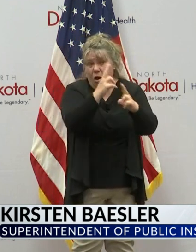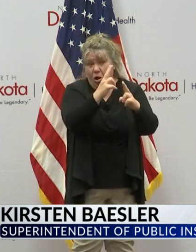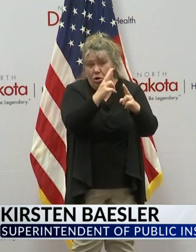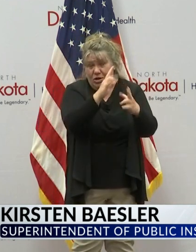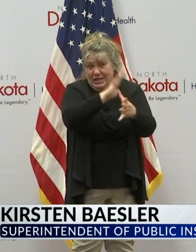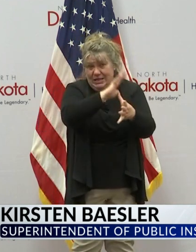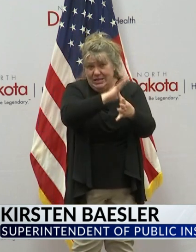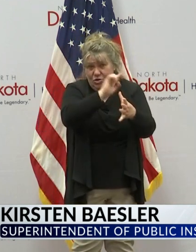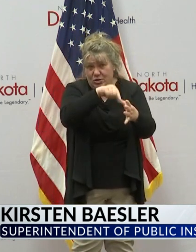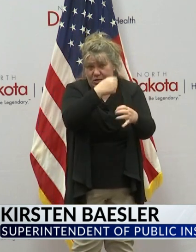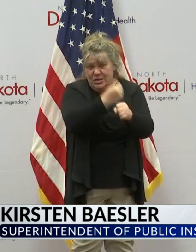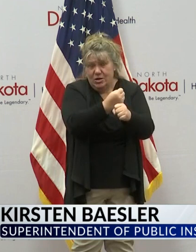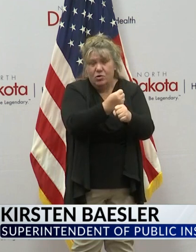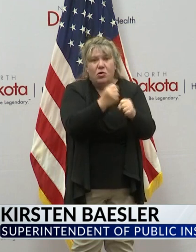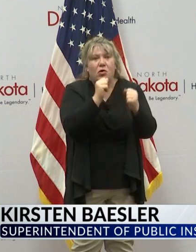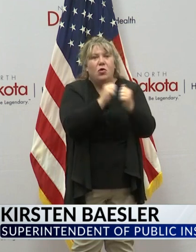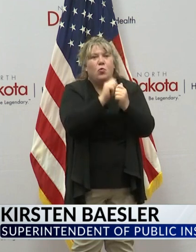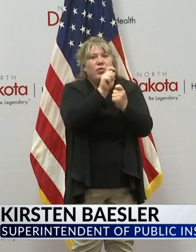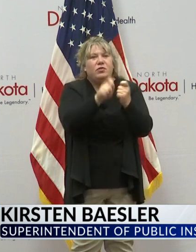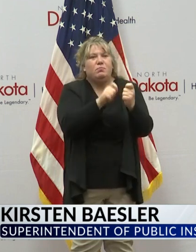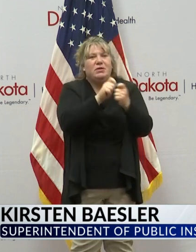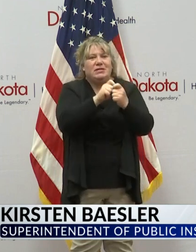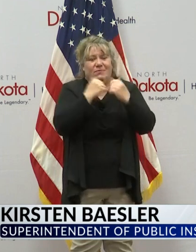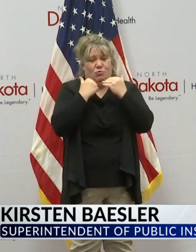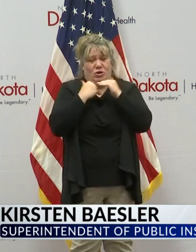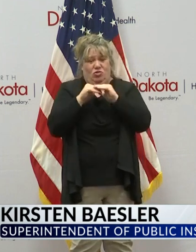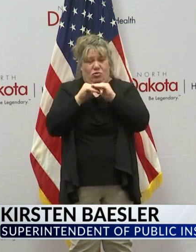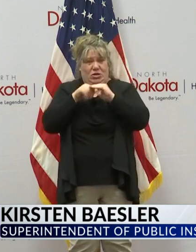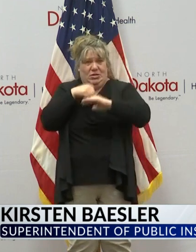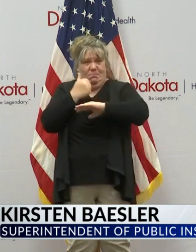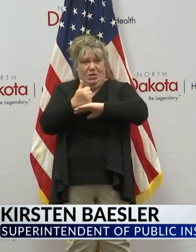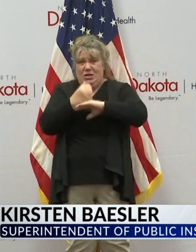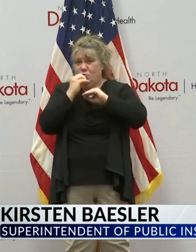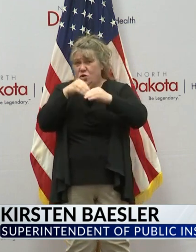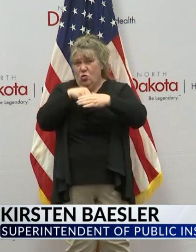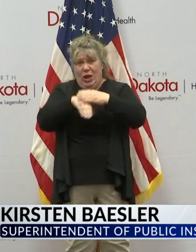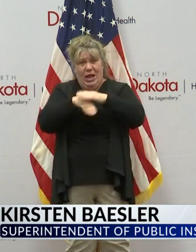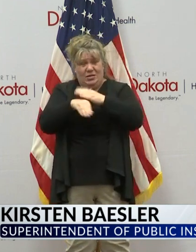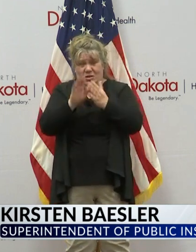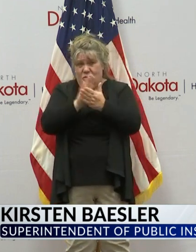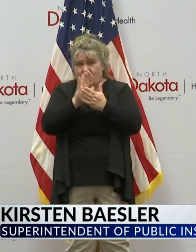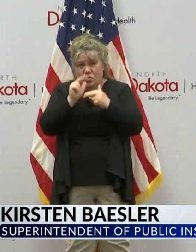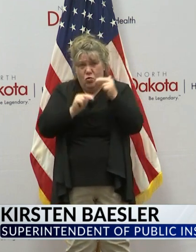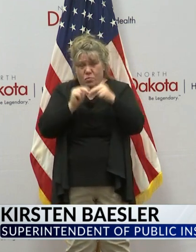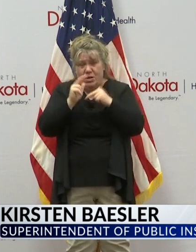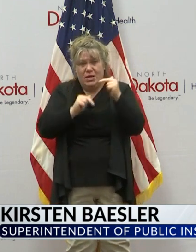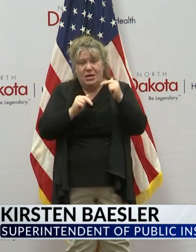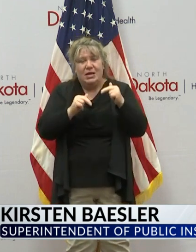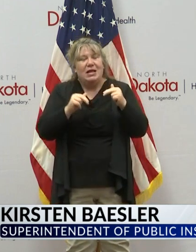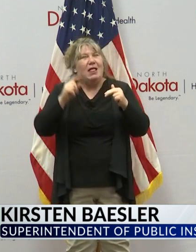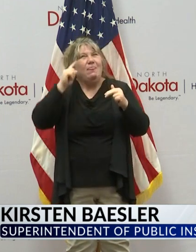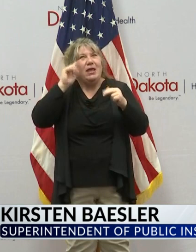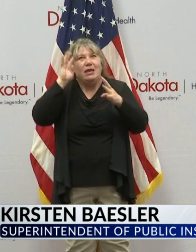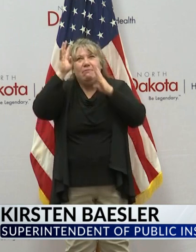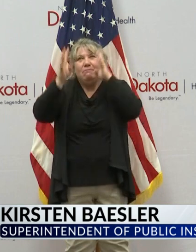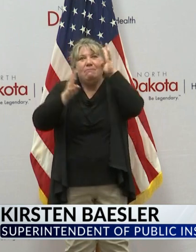seniors this year with the specific restrictions in place of no access to our school facilities, thinking